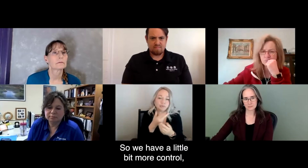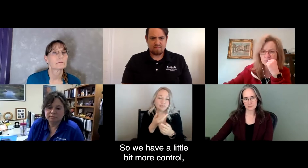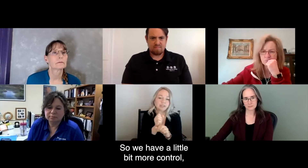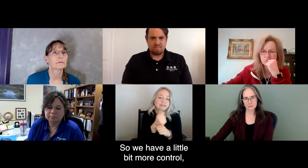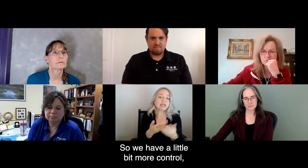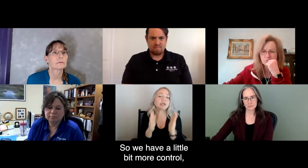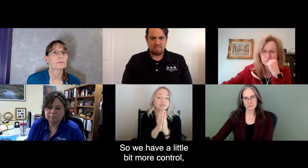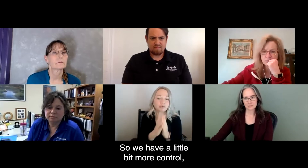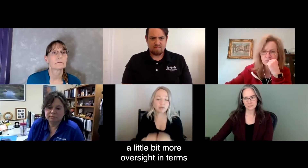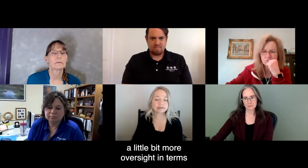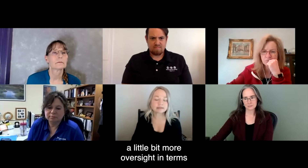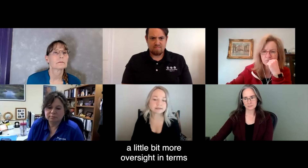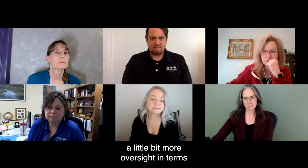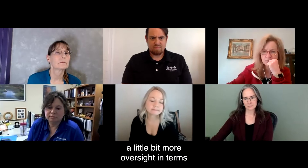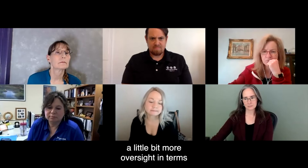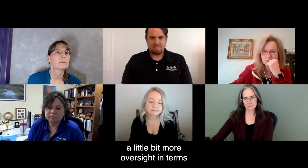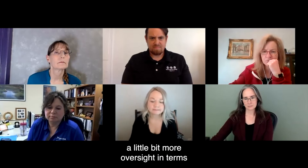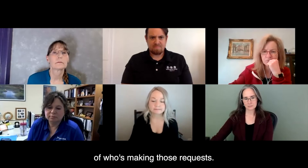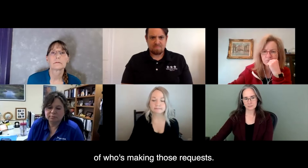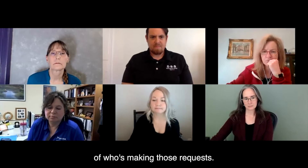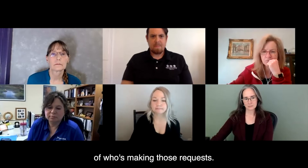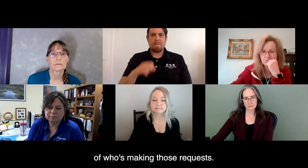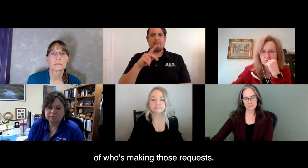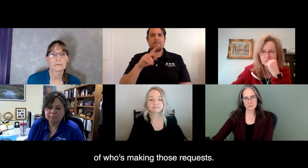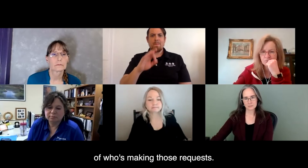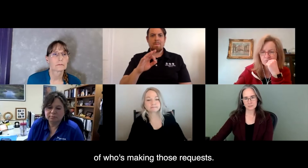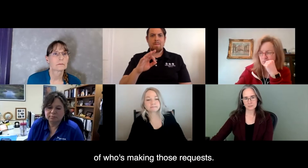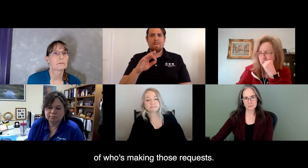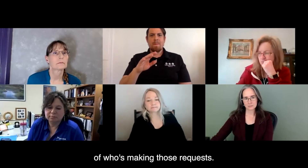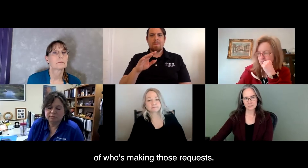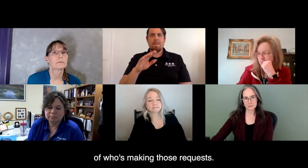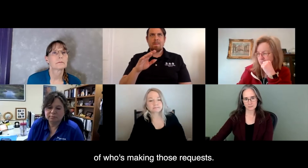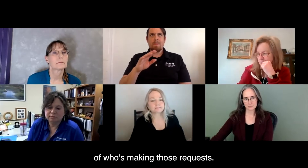So we have a little bit more control, a little bit more oversight in terms of who's making those requests.